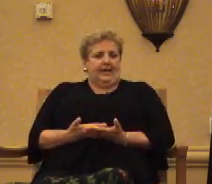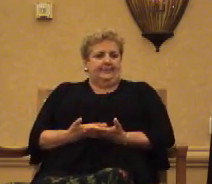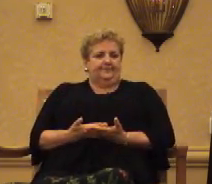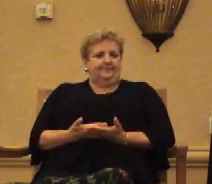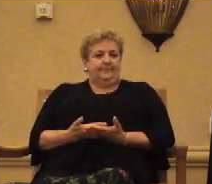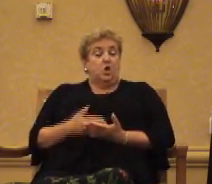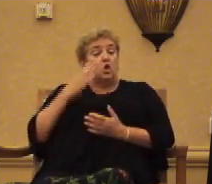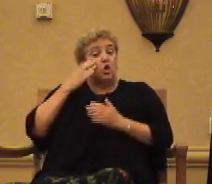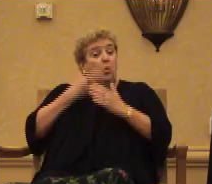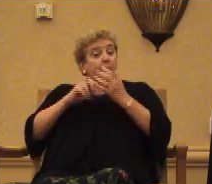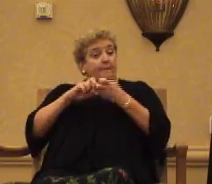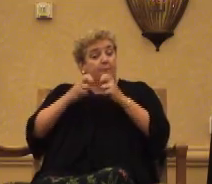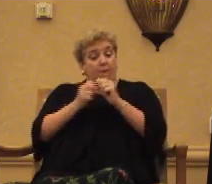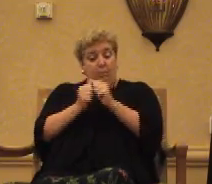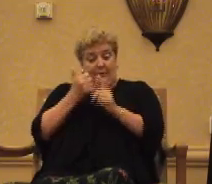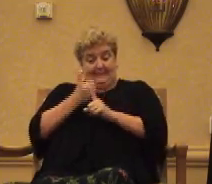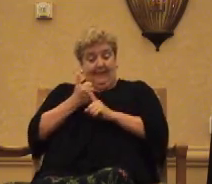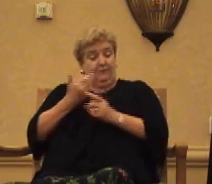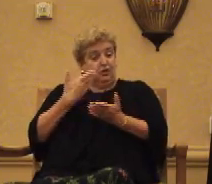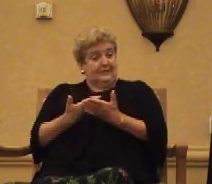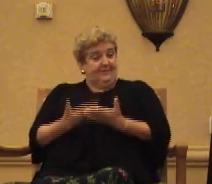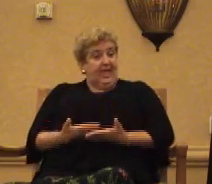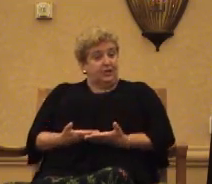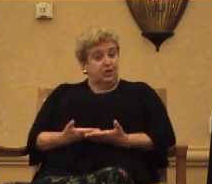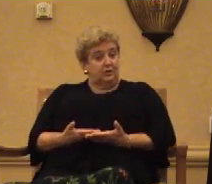is? Self.